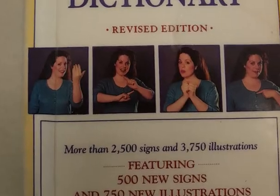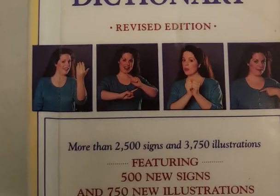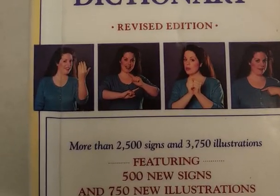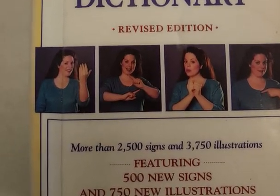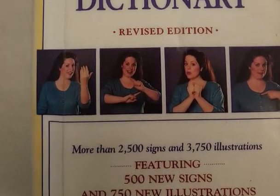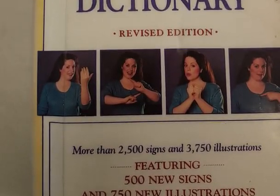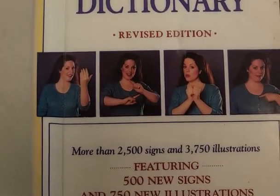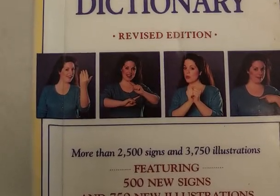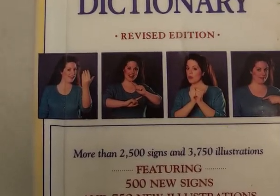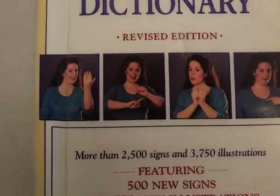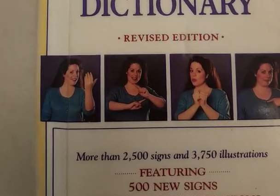It's just my words.